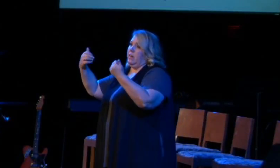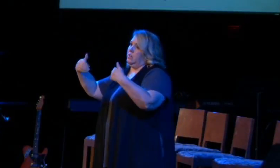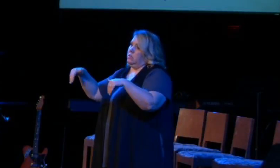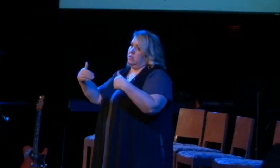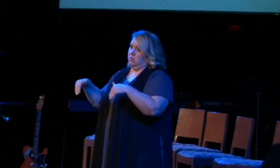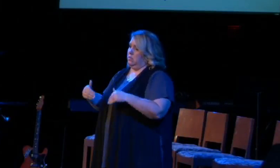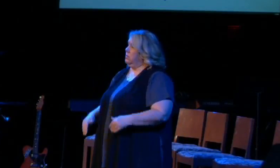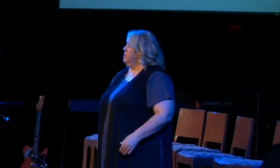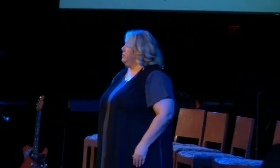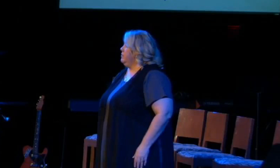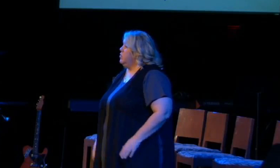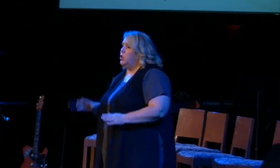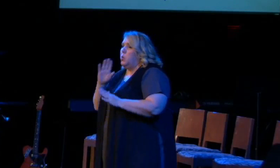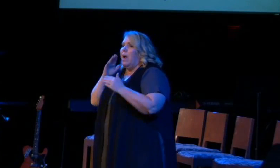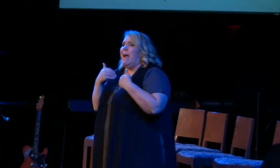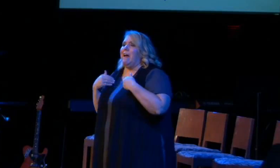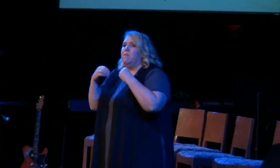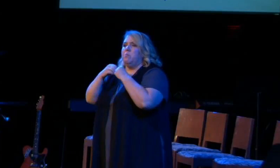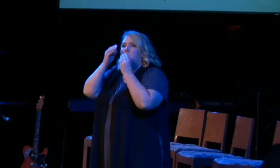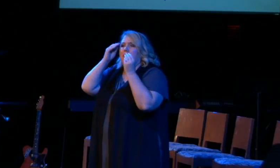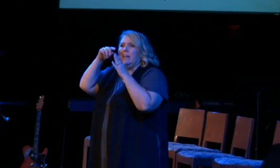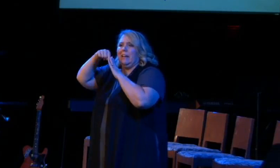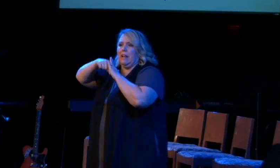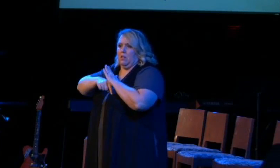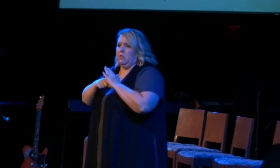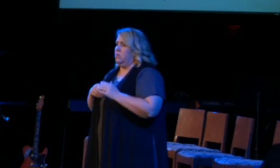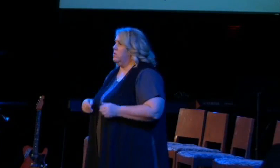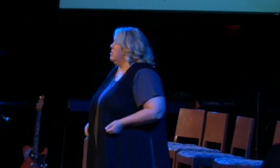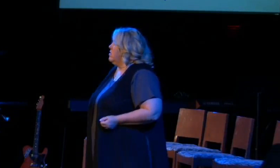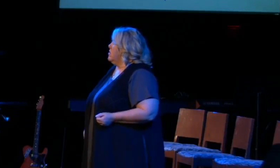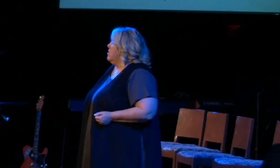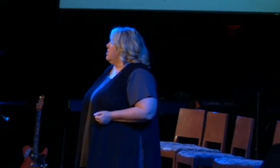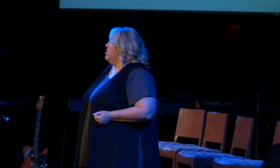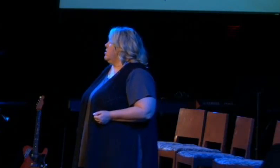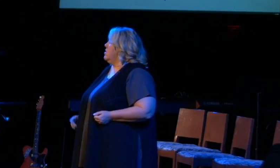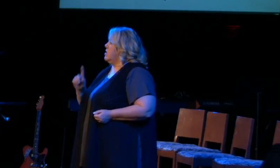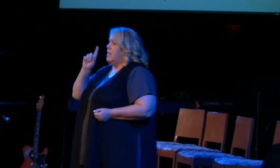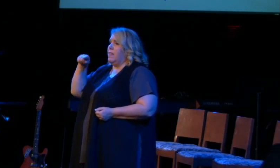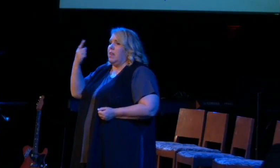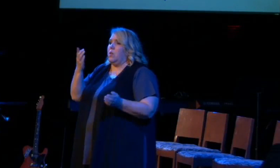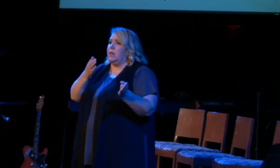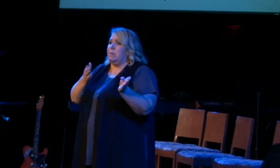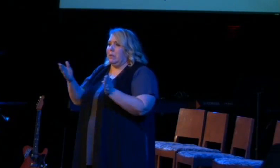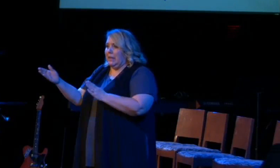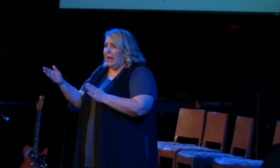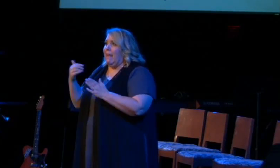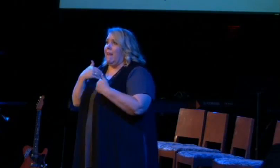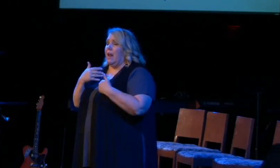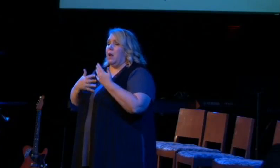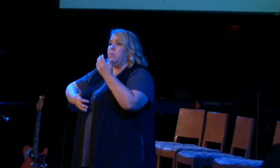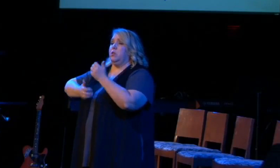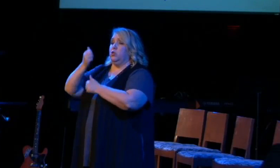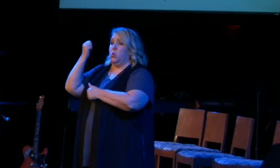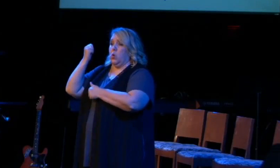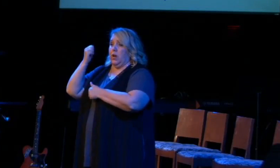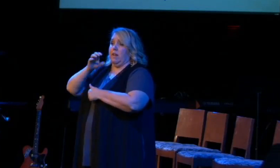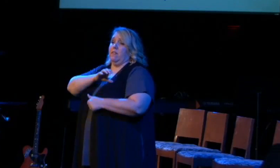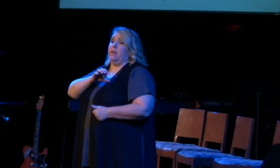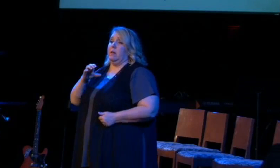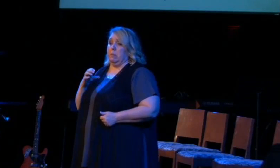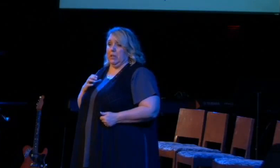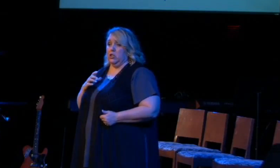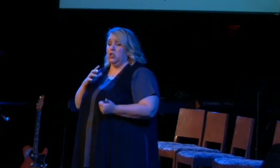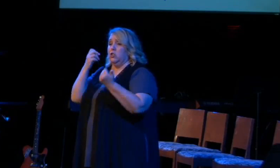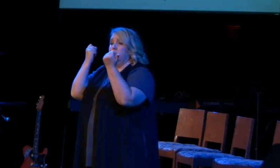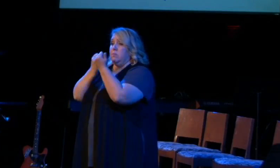details when the reports come out, and you can have your own adjective. But the only plan that got a majority of the commission and